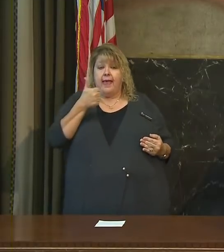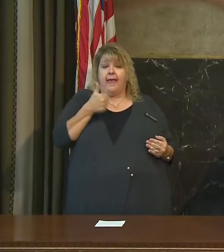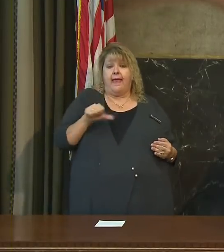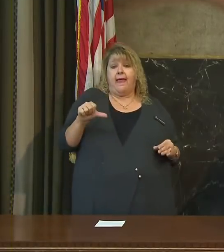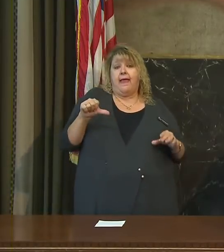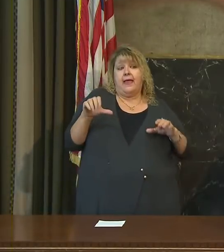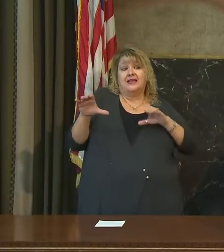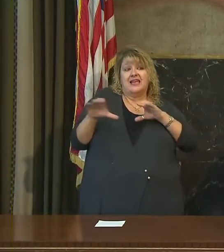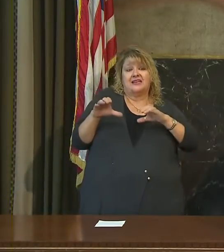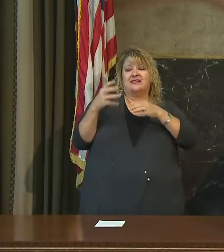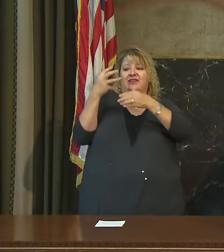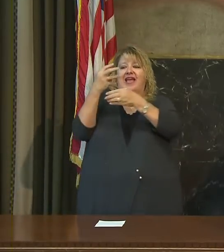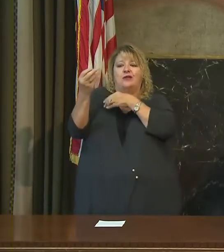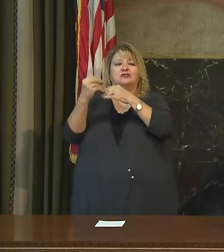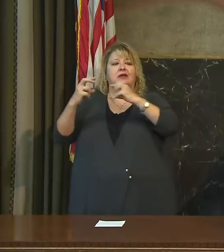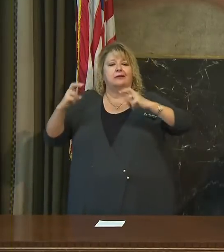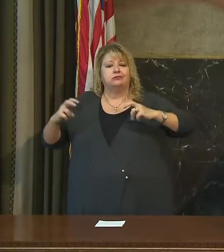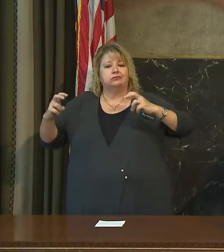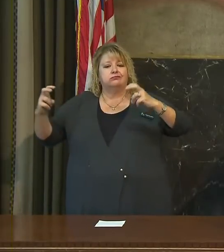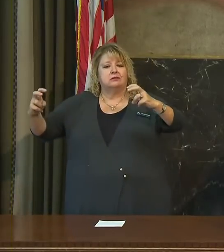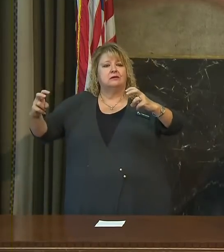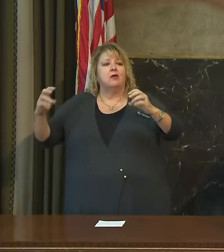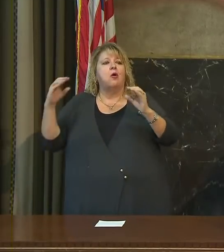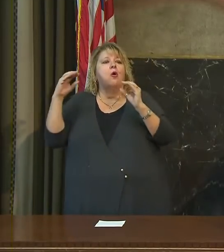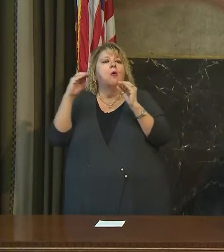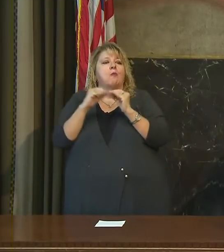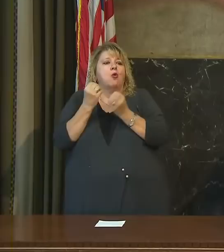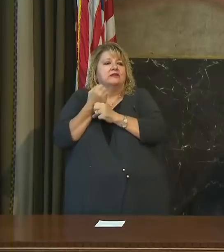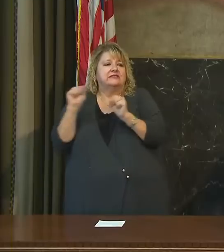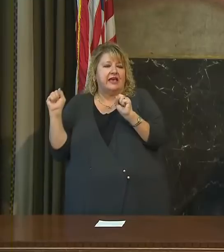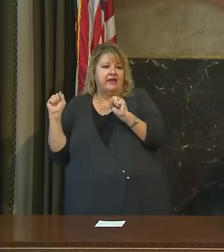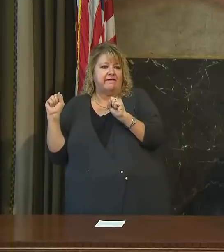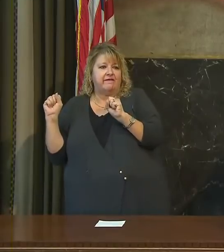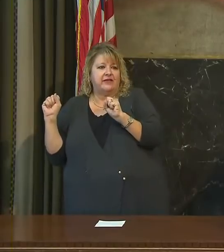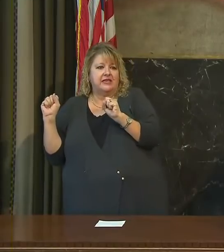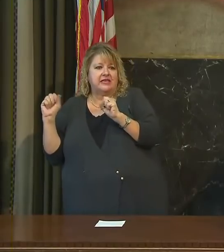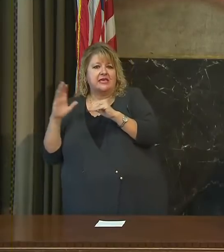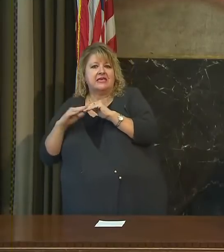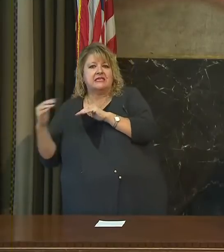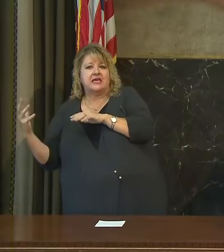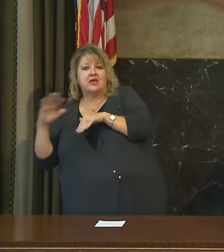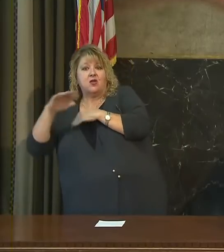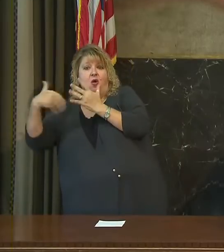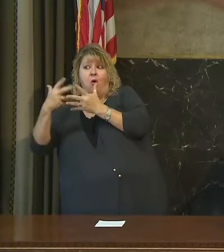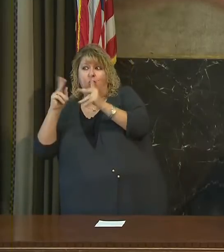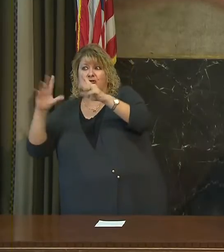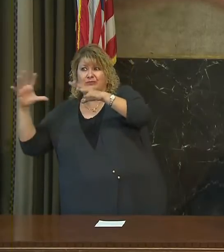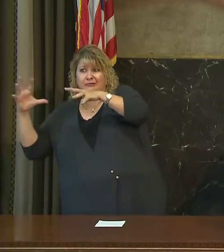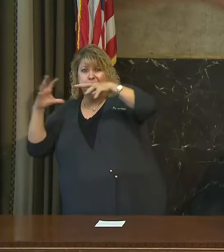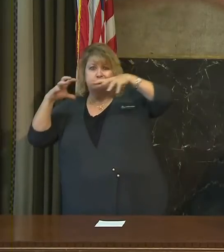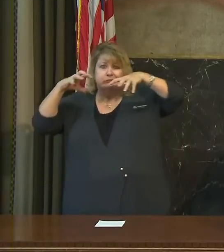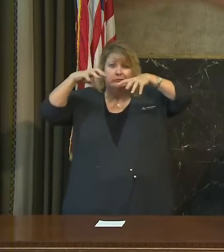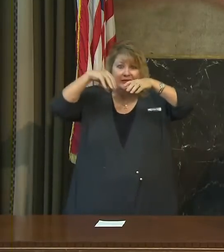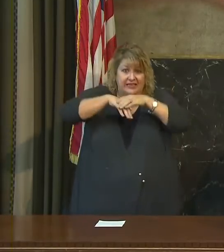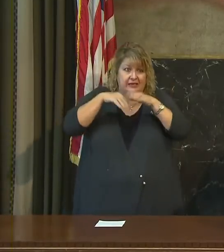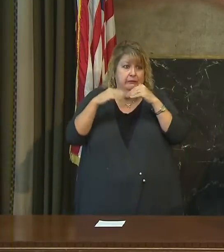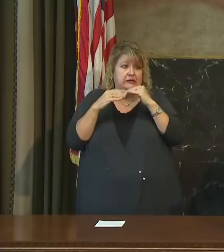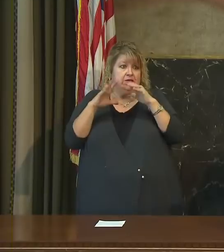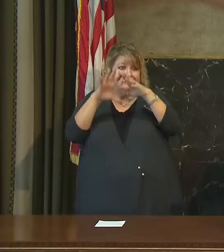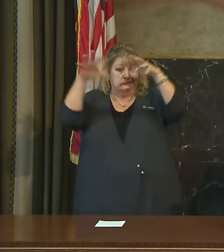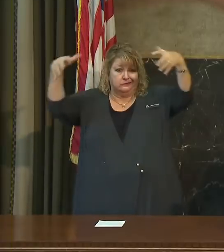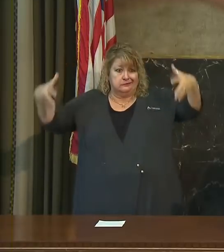activity outside is much, much safer than that same activity inside.